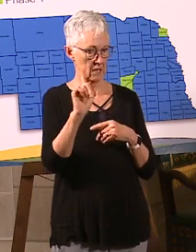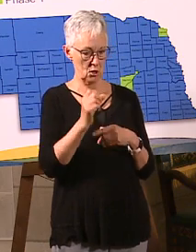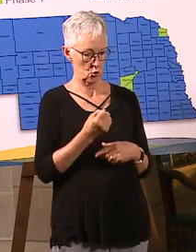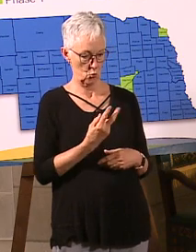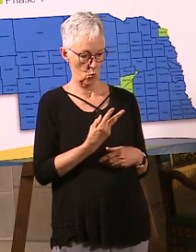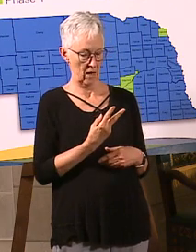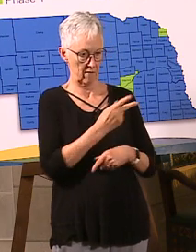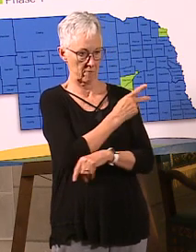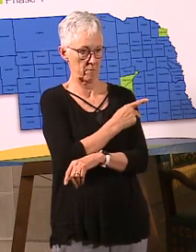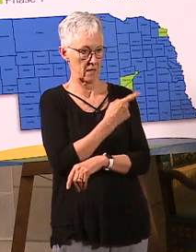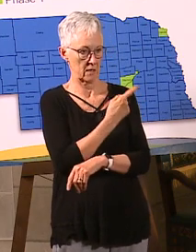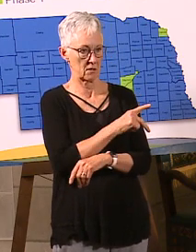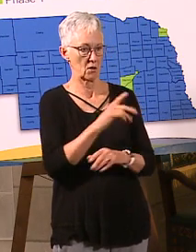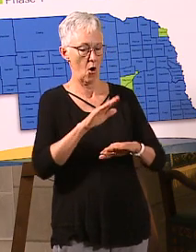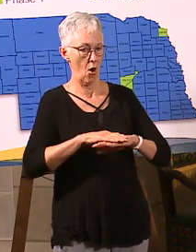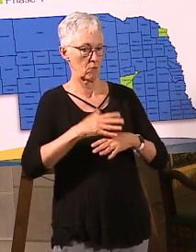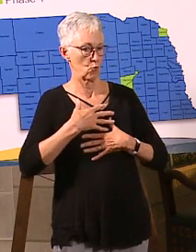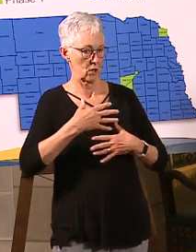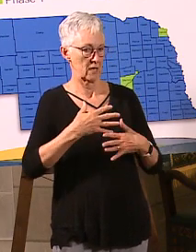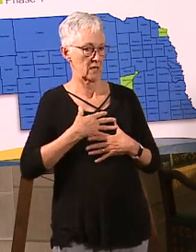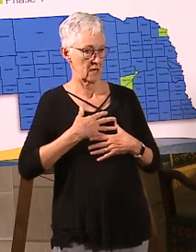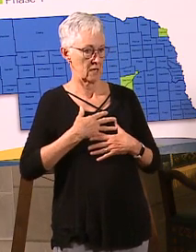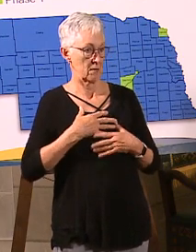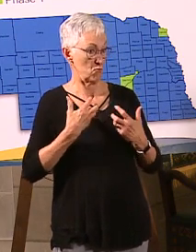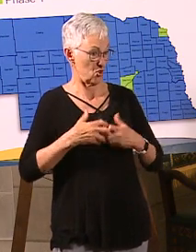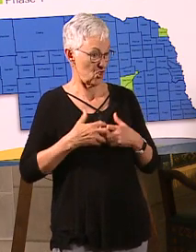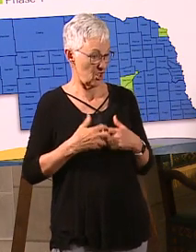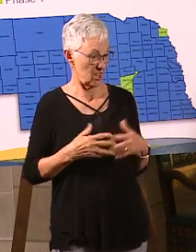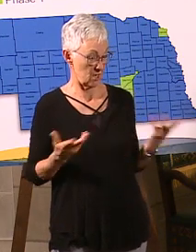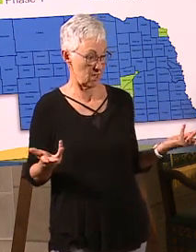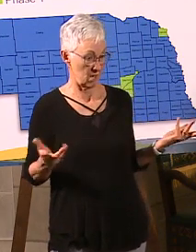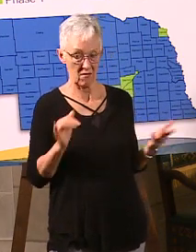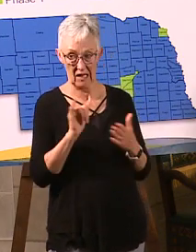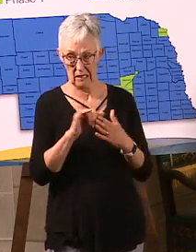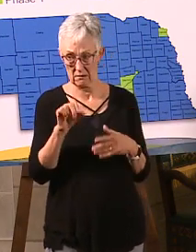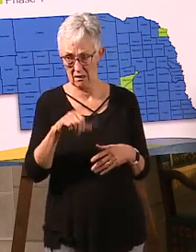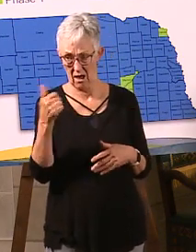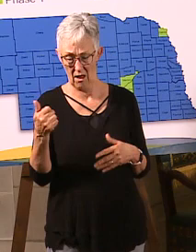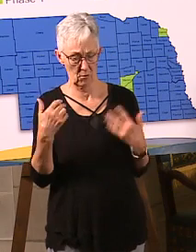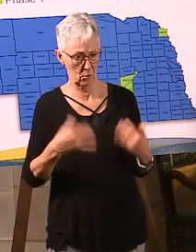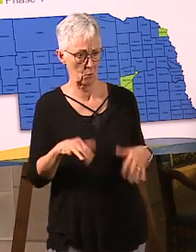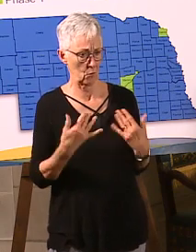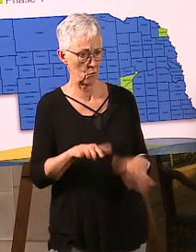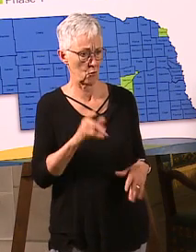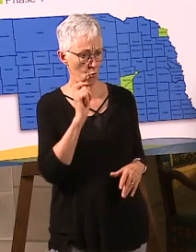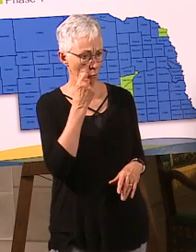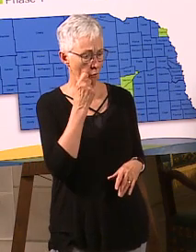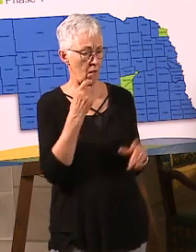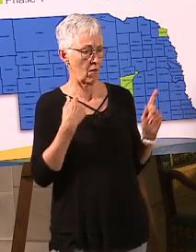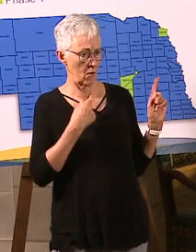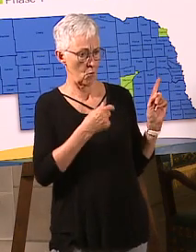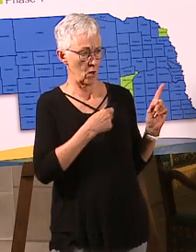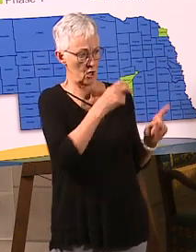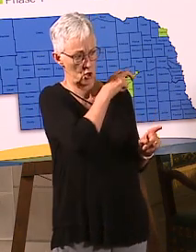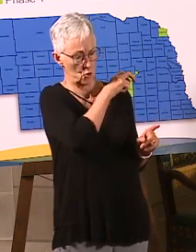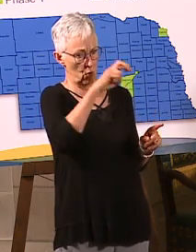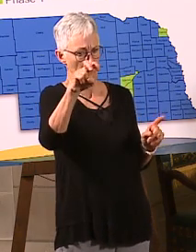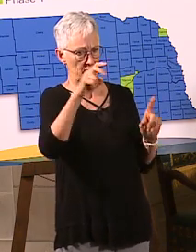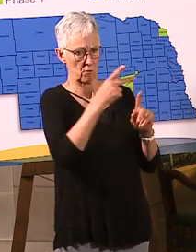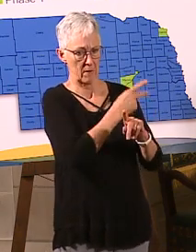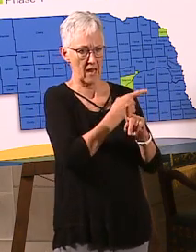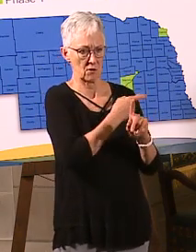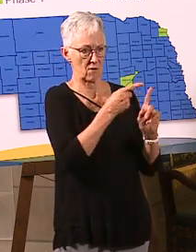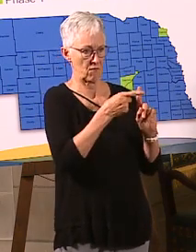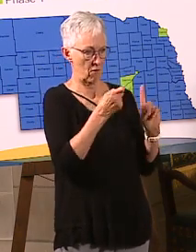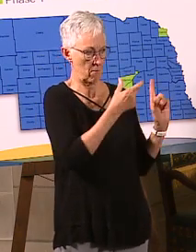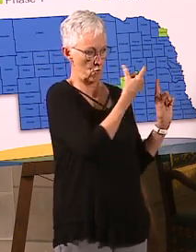those patients are on ventilators. And that's the other beauty of it. We've transferred patients from Grand Island, Kearney,